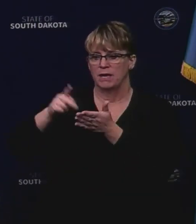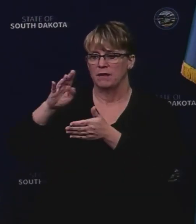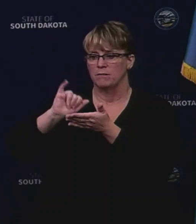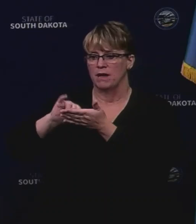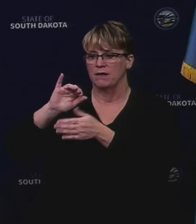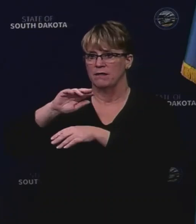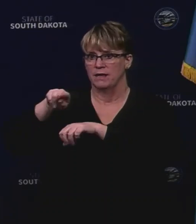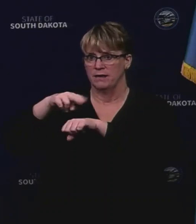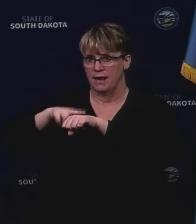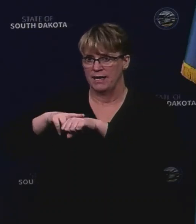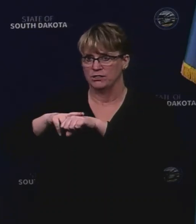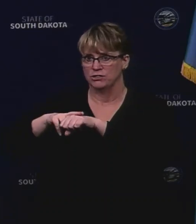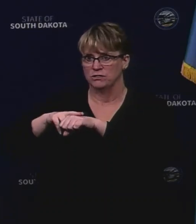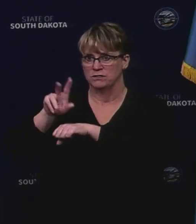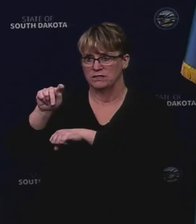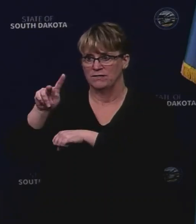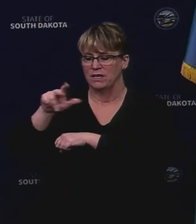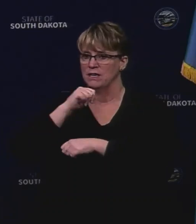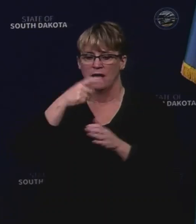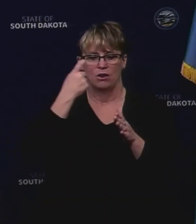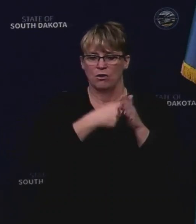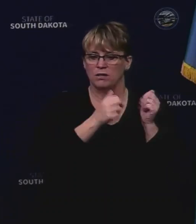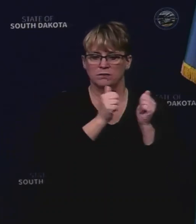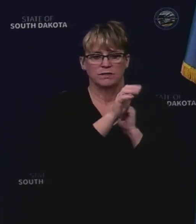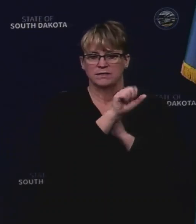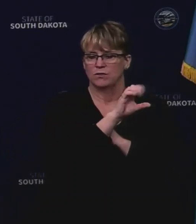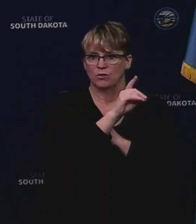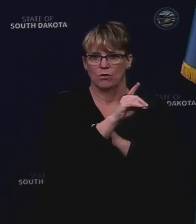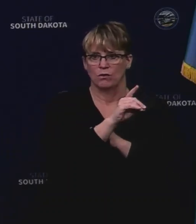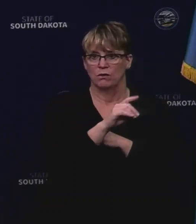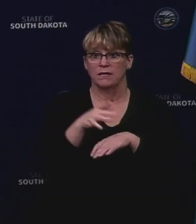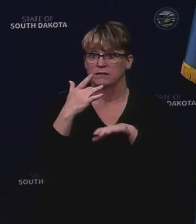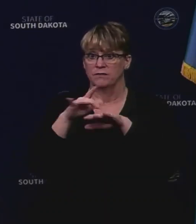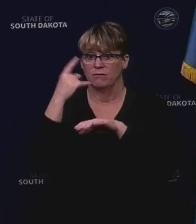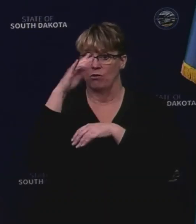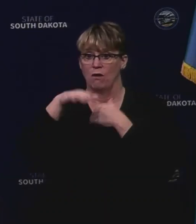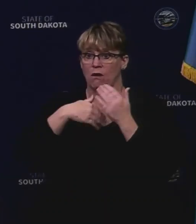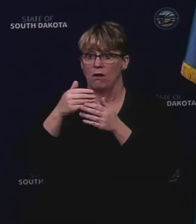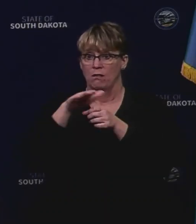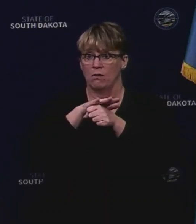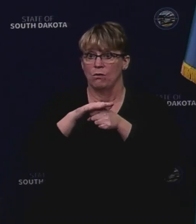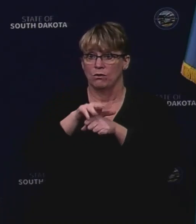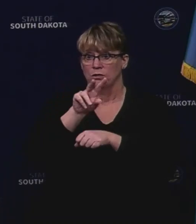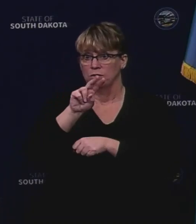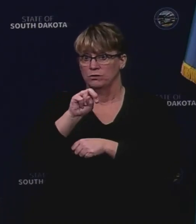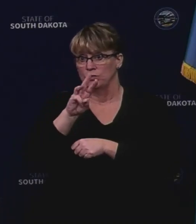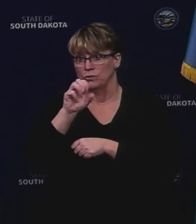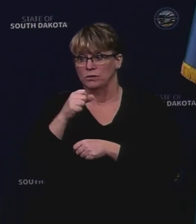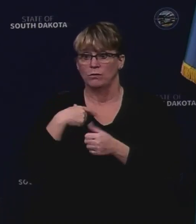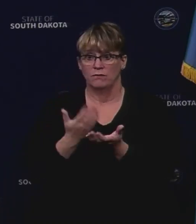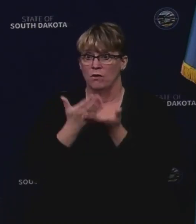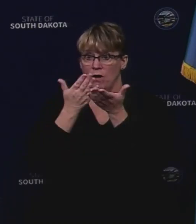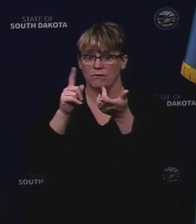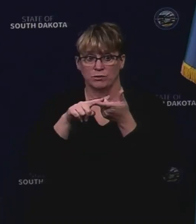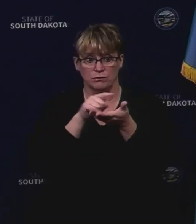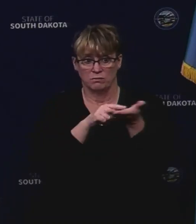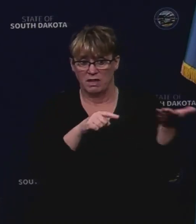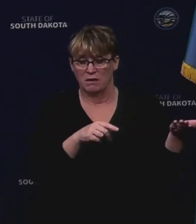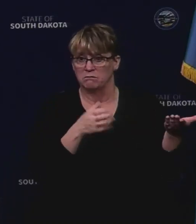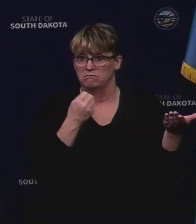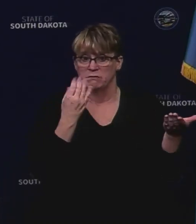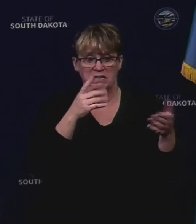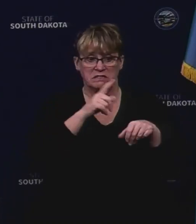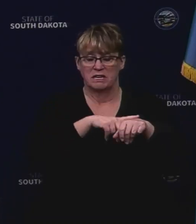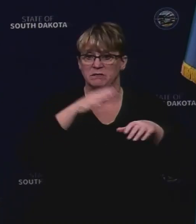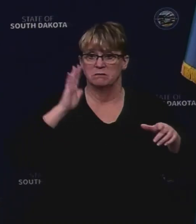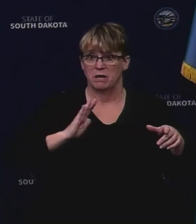national studio, not at a cost to the state of South Dakota. It is available for all local news stations, and we have offered it to them several